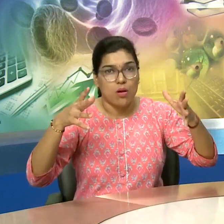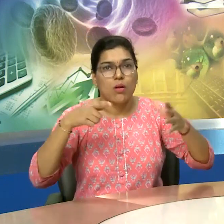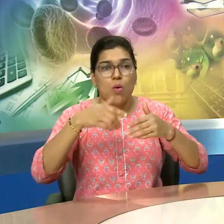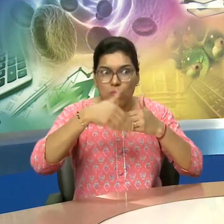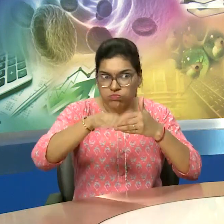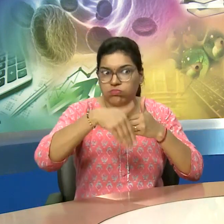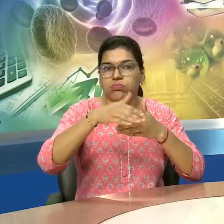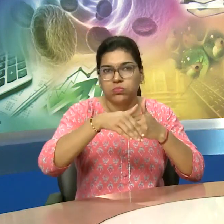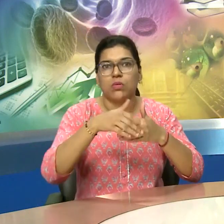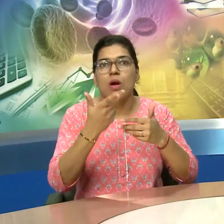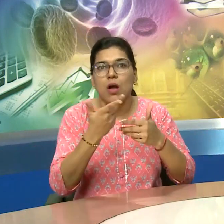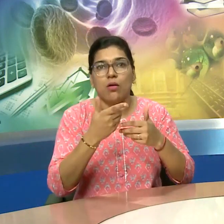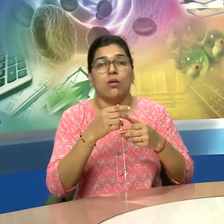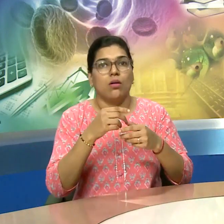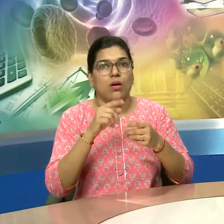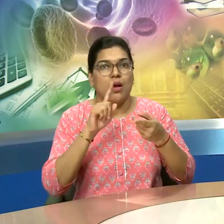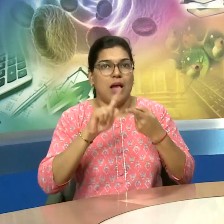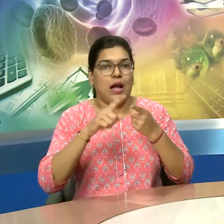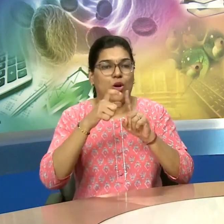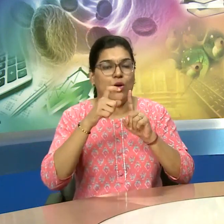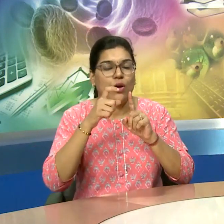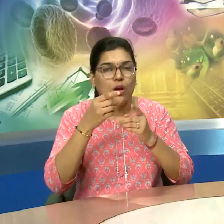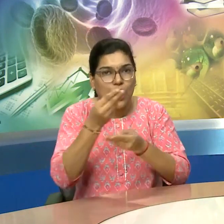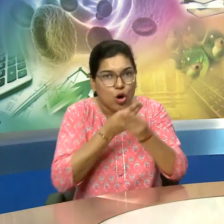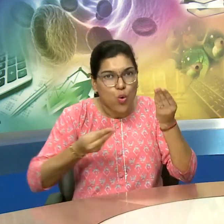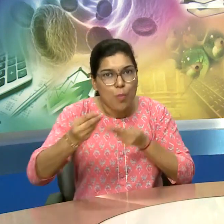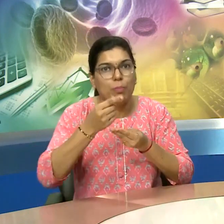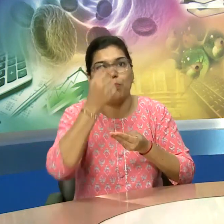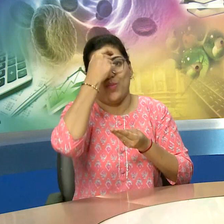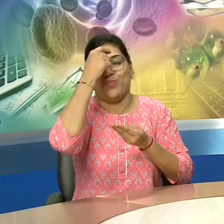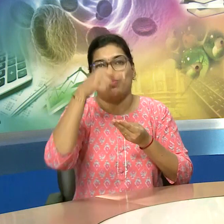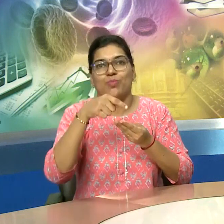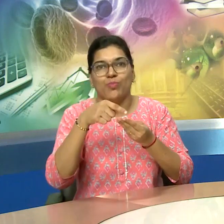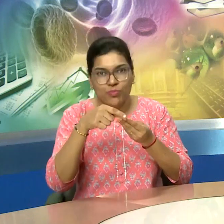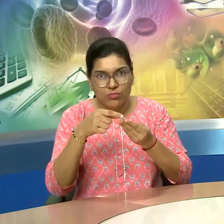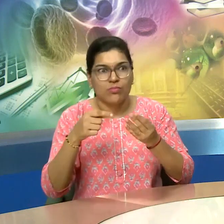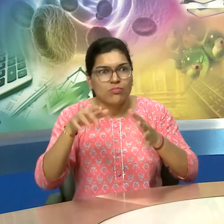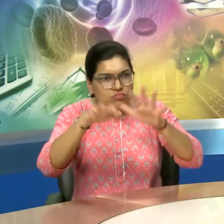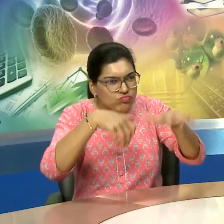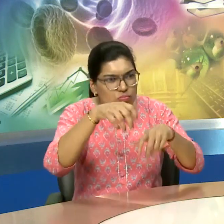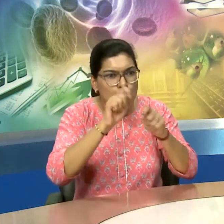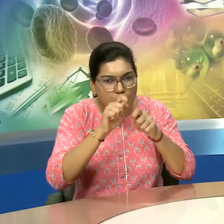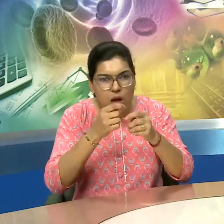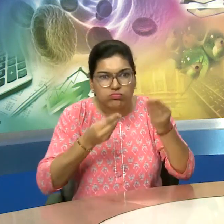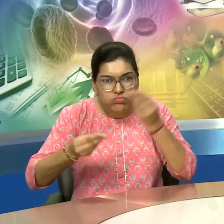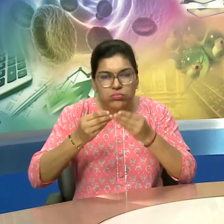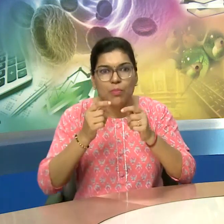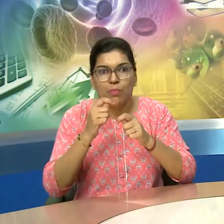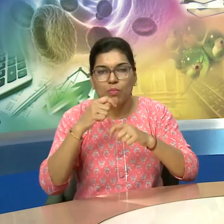that environment is degraded? It is caused by the combination of an